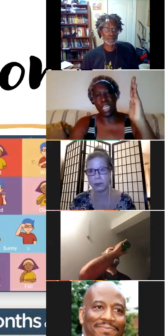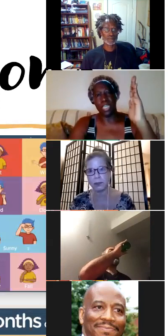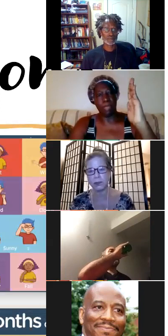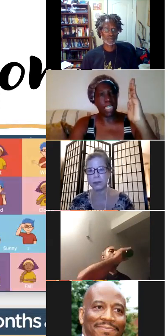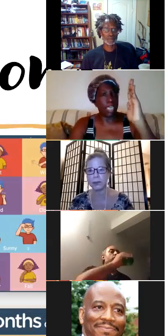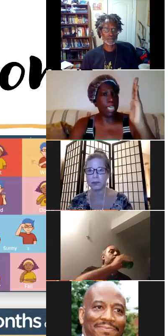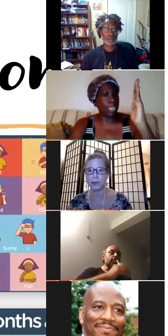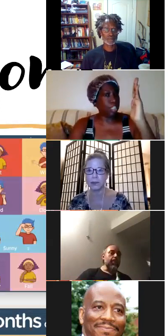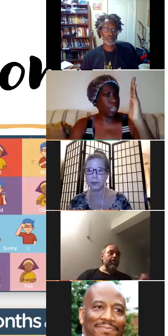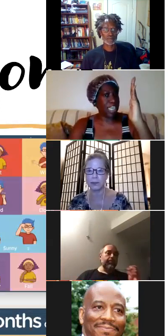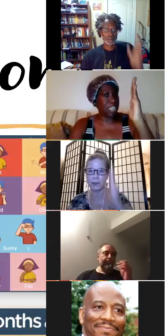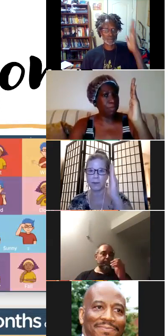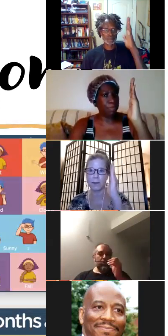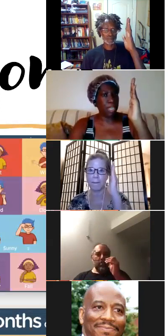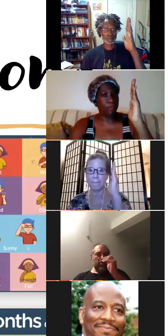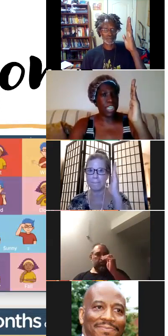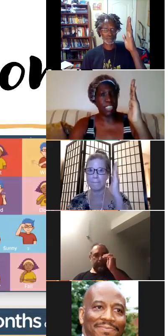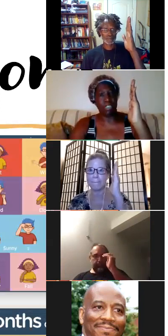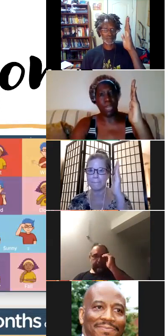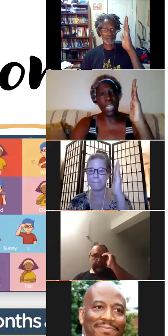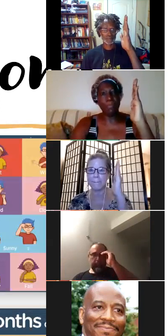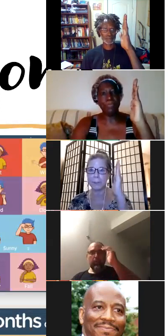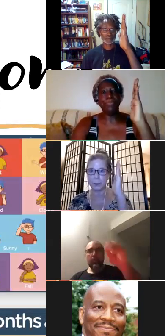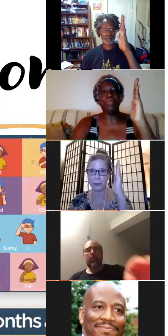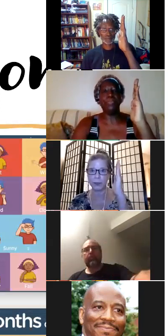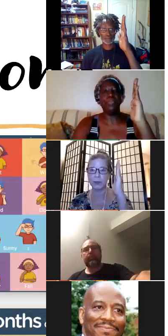Your non-dominant hand straight up, palm facing to the